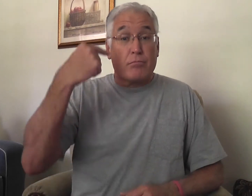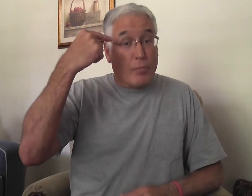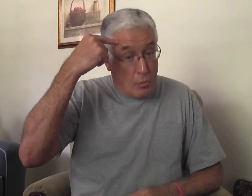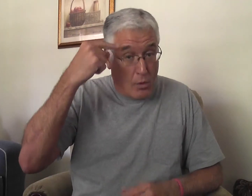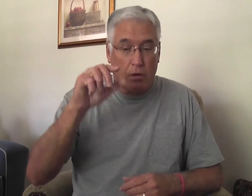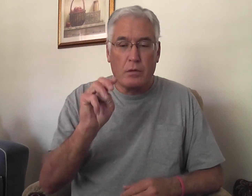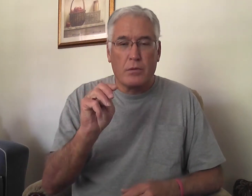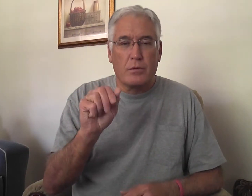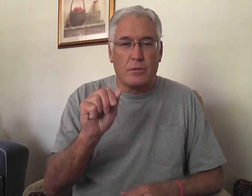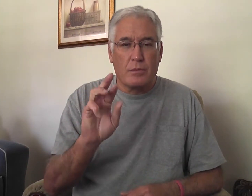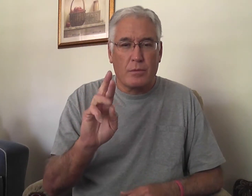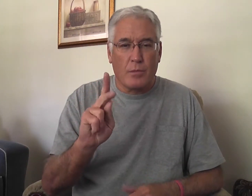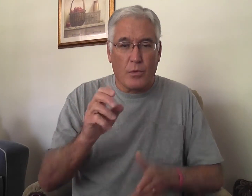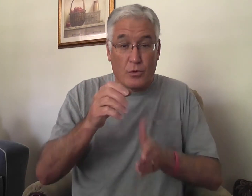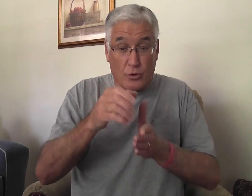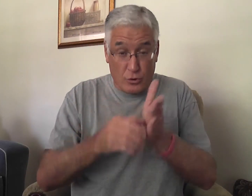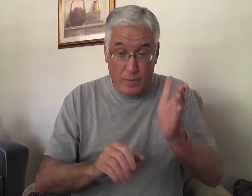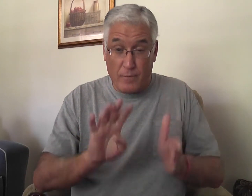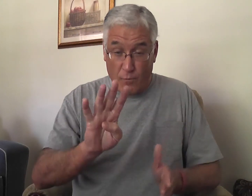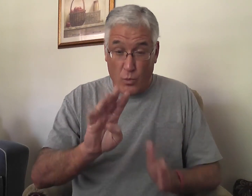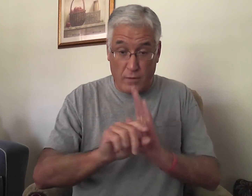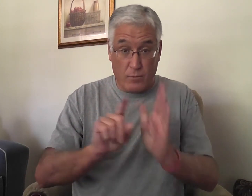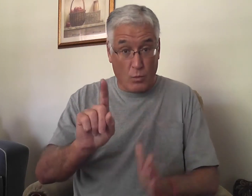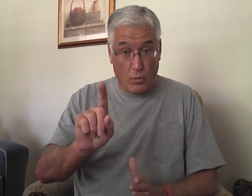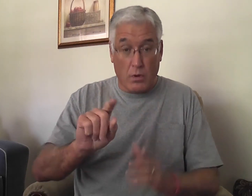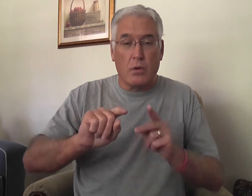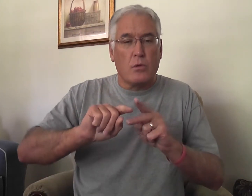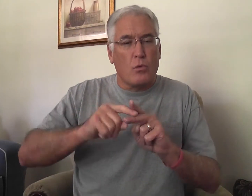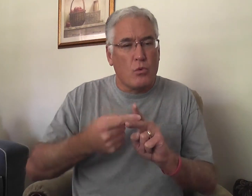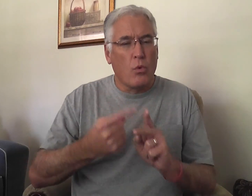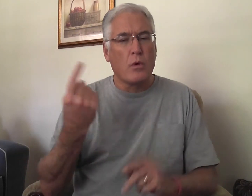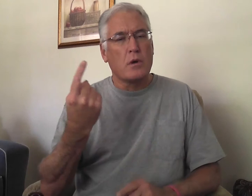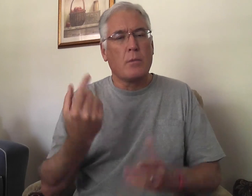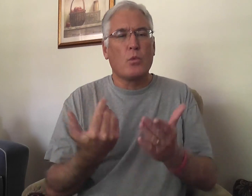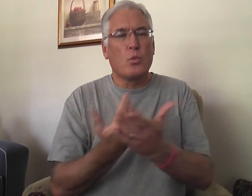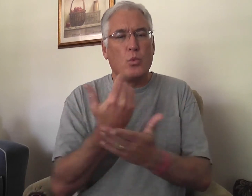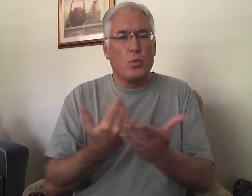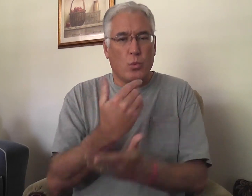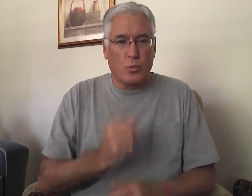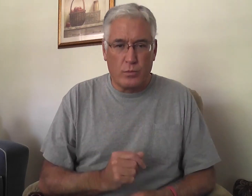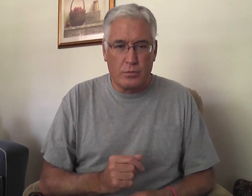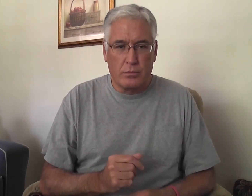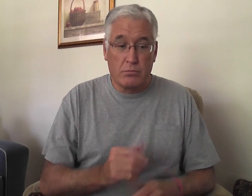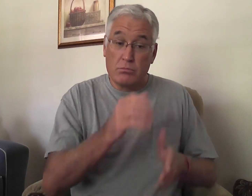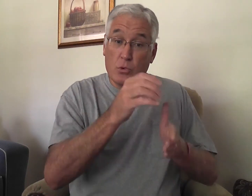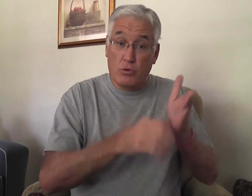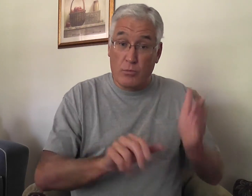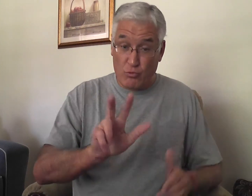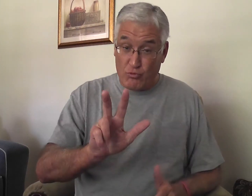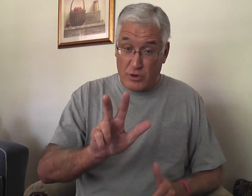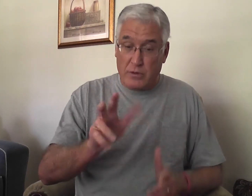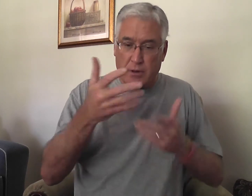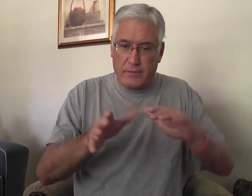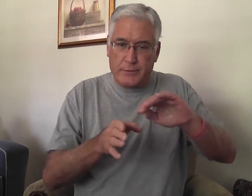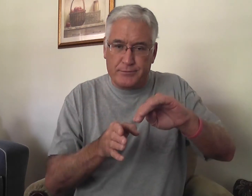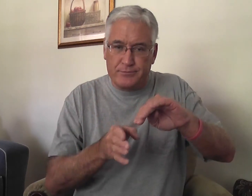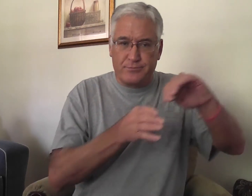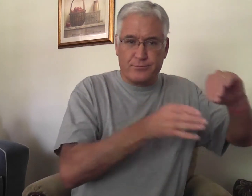really, I thought that Mark chapter 4, verse 1 would start talking about something different. In